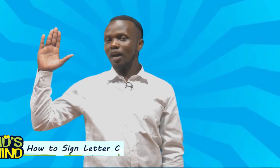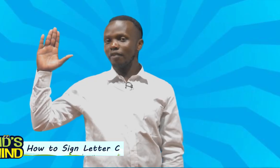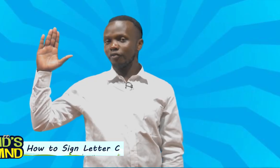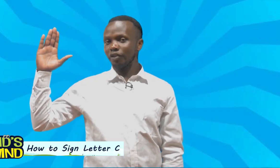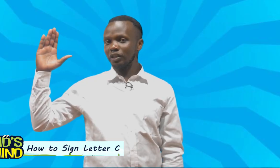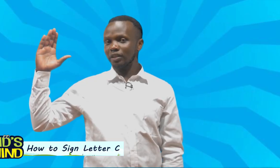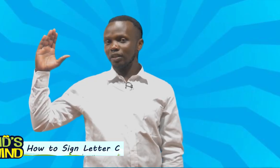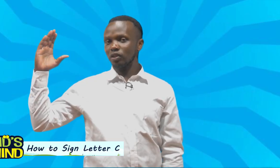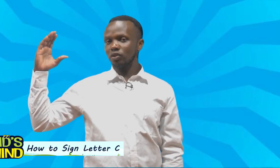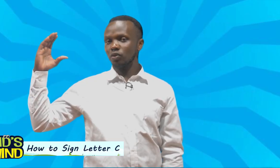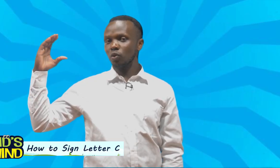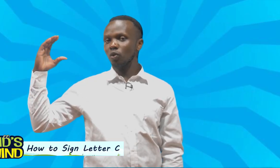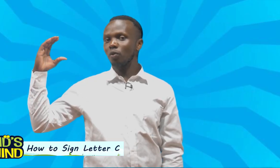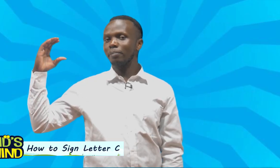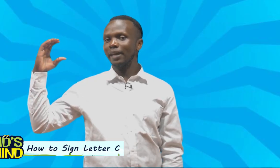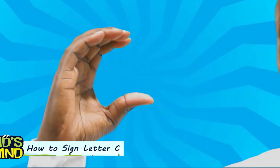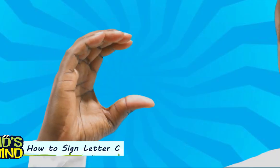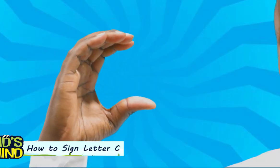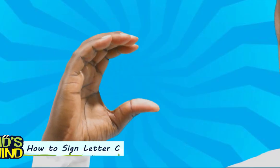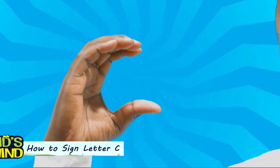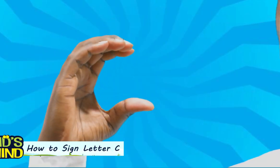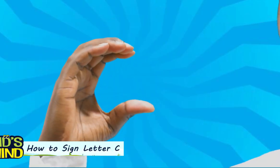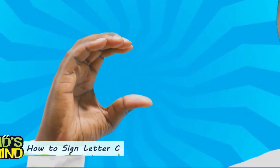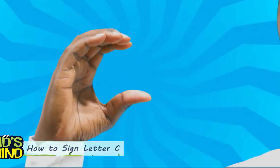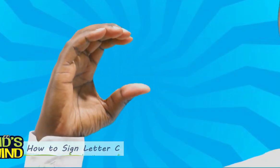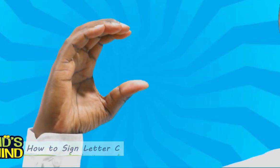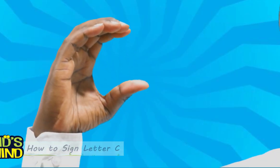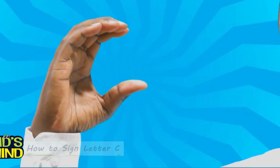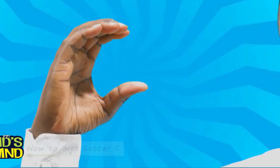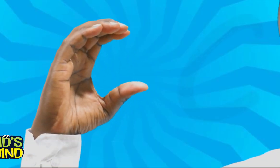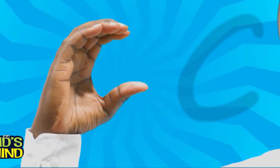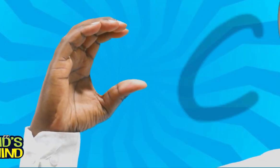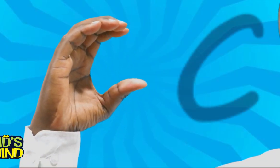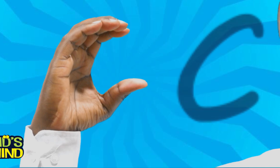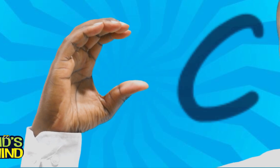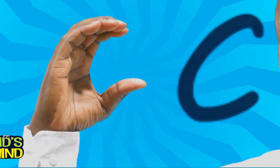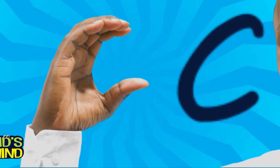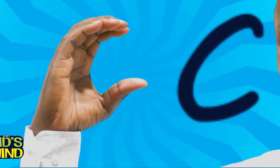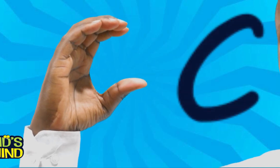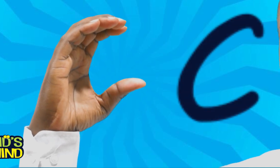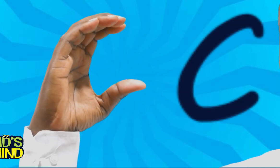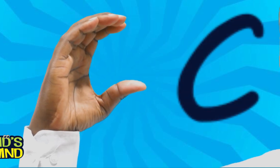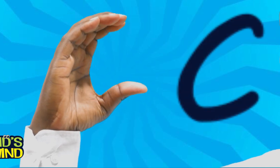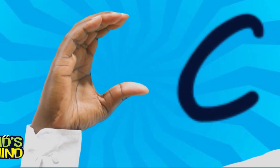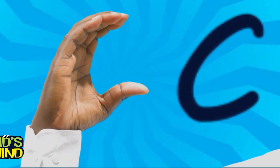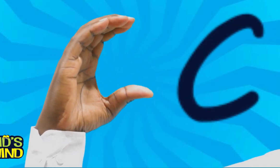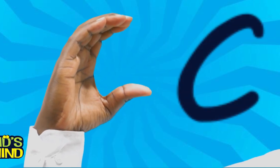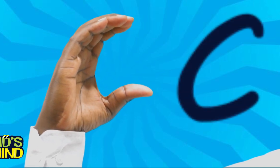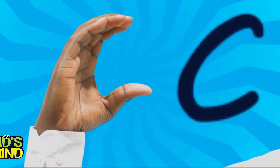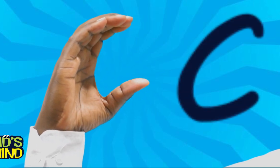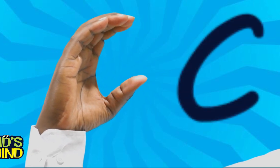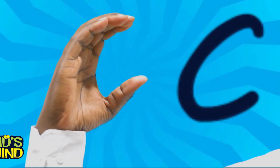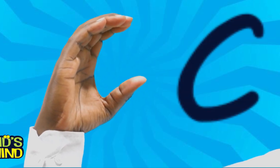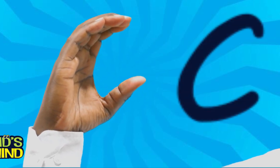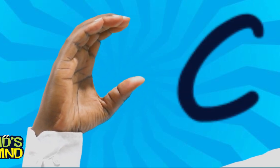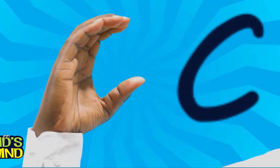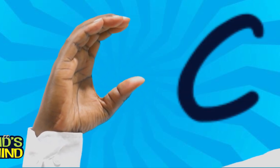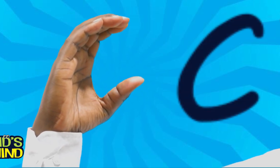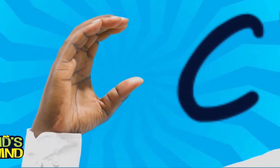curve it to be letter C like this. You make sure it is curved. All fingers